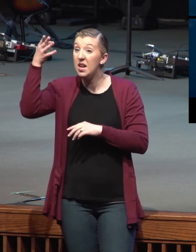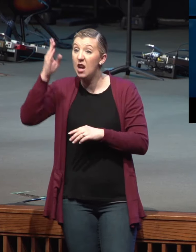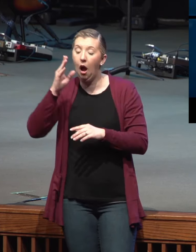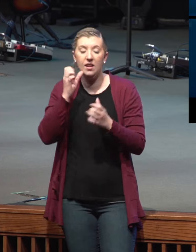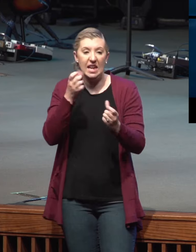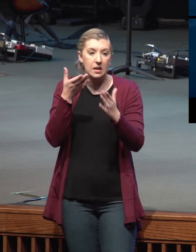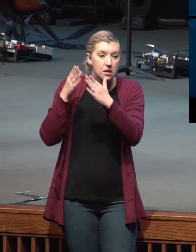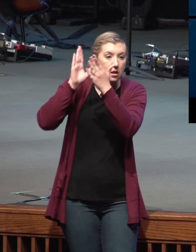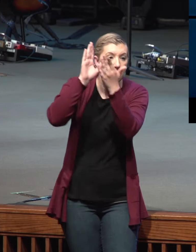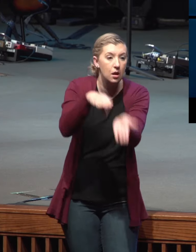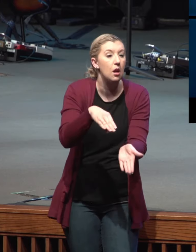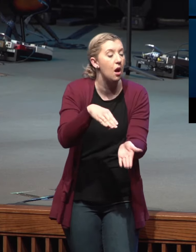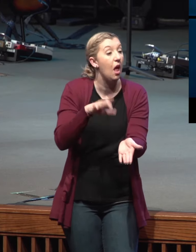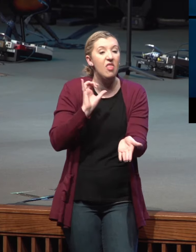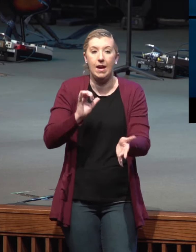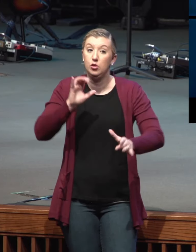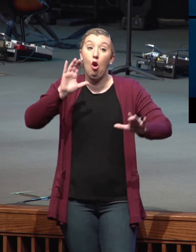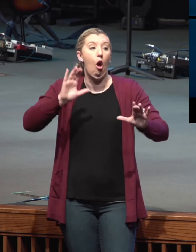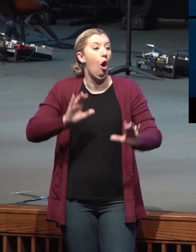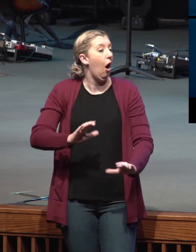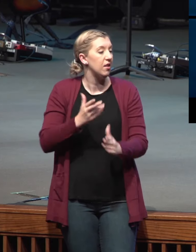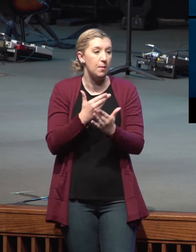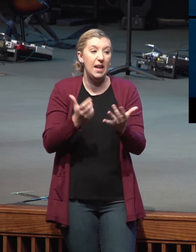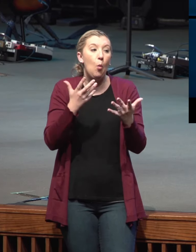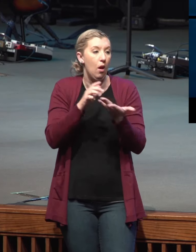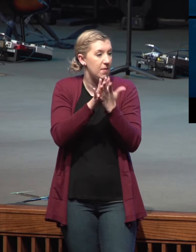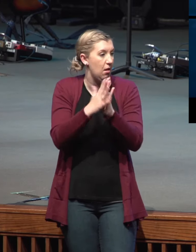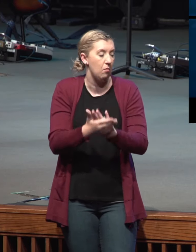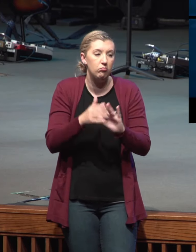great things. And that's an awesome thing to desire to be.